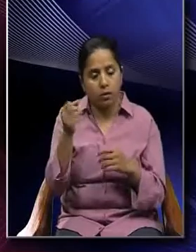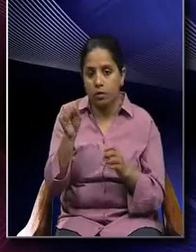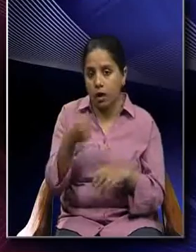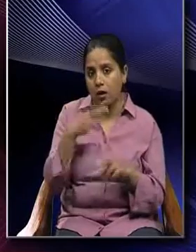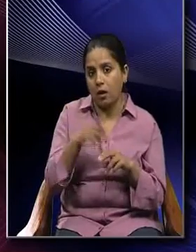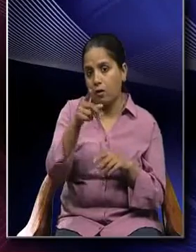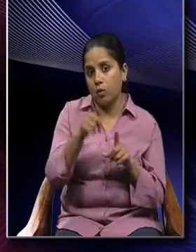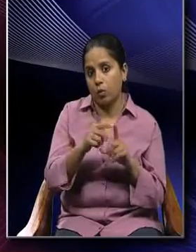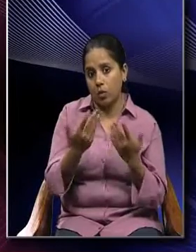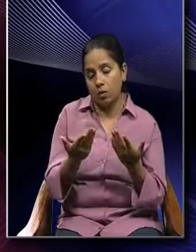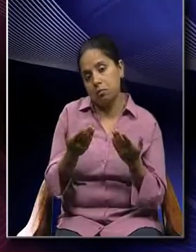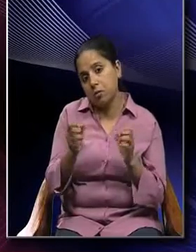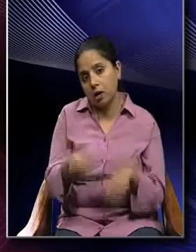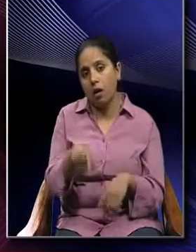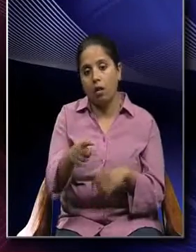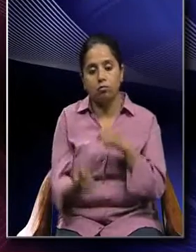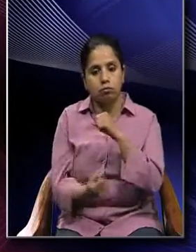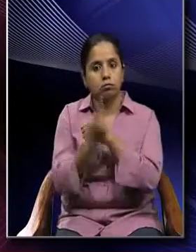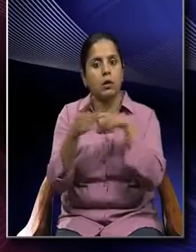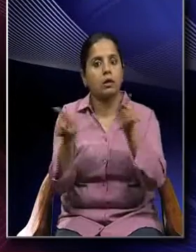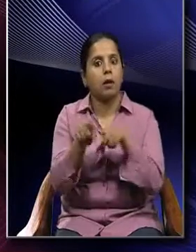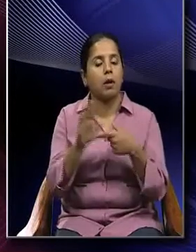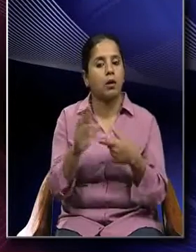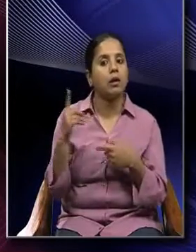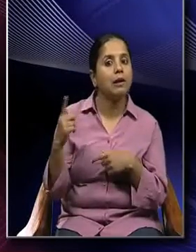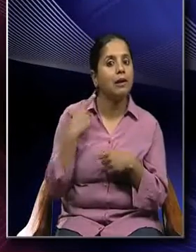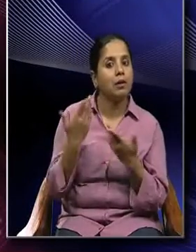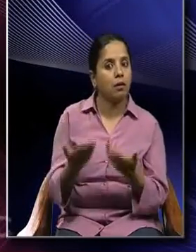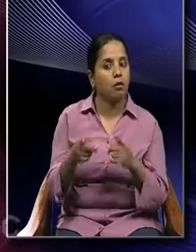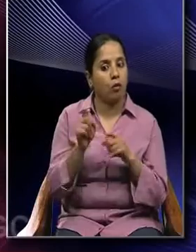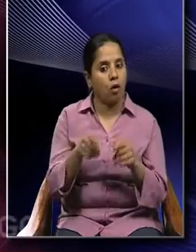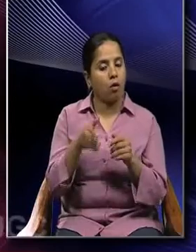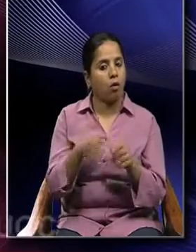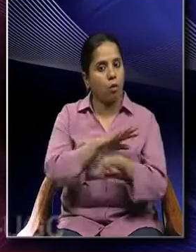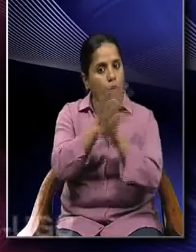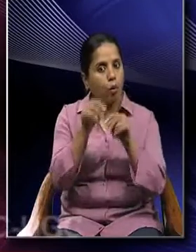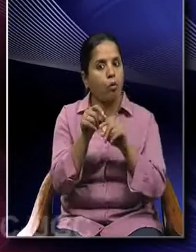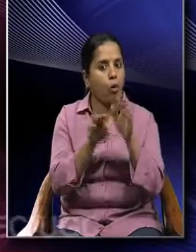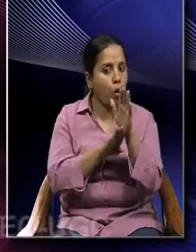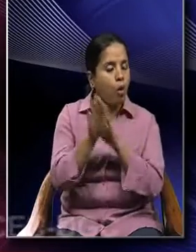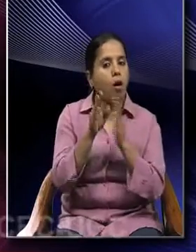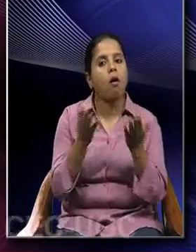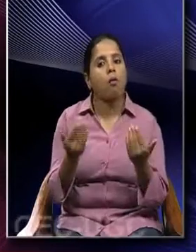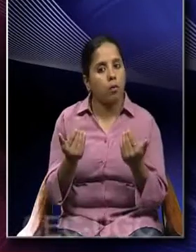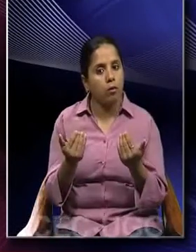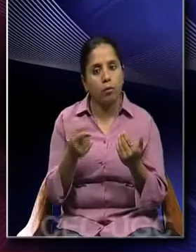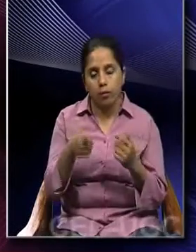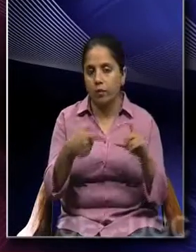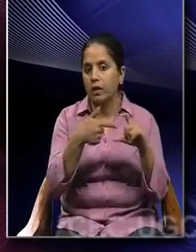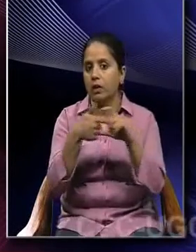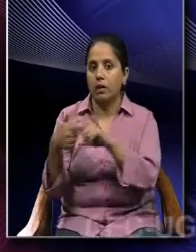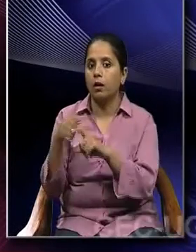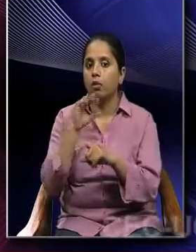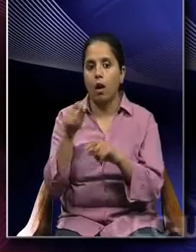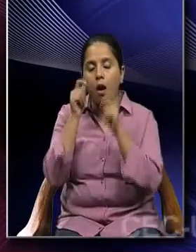doing so, you are going to emerge as a leader who is going to ensure the holistic progress. This is what the Eastern